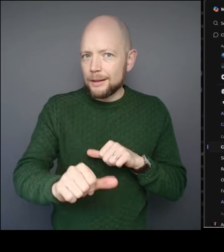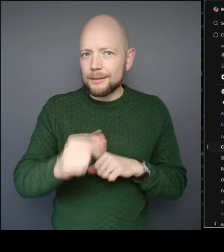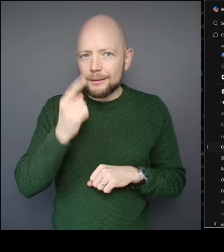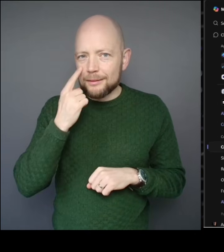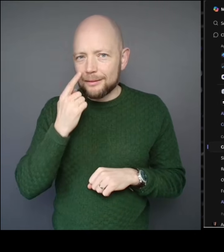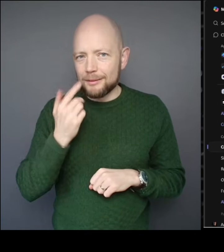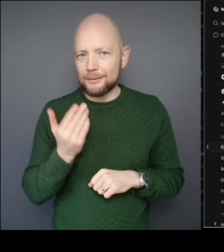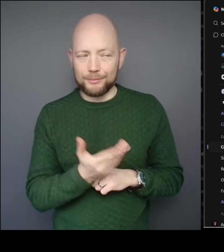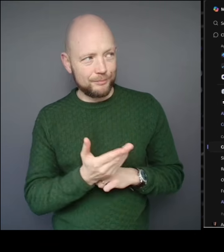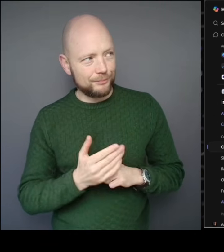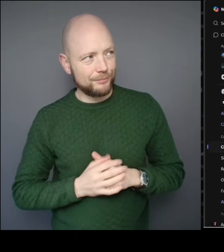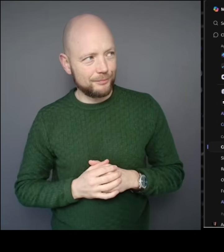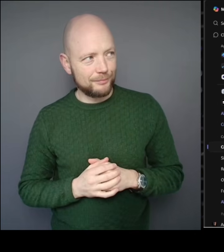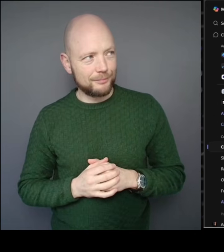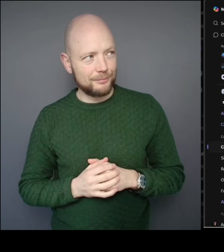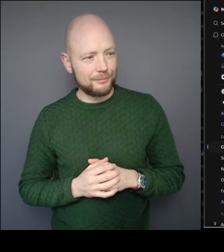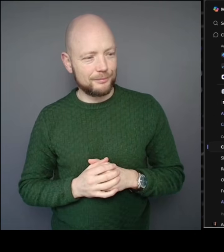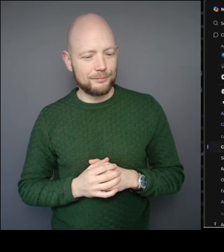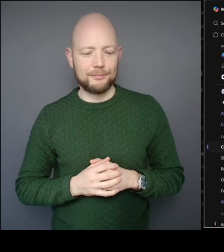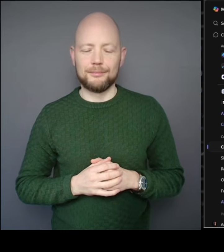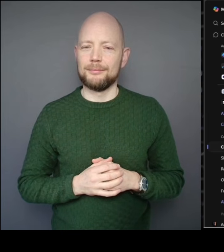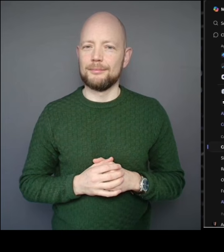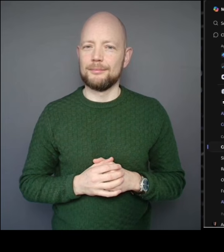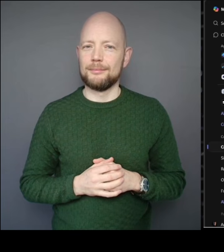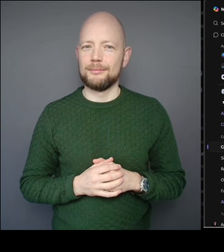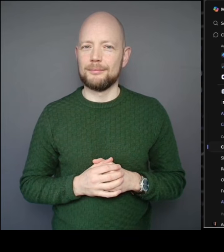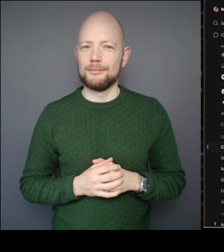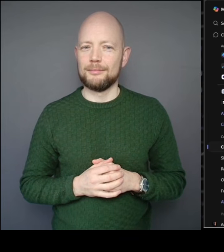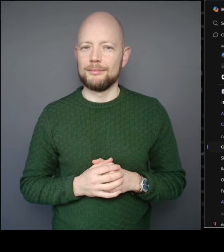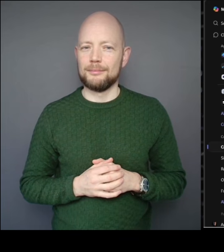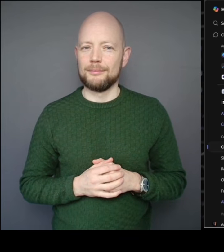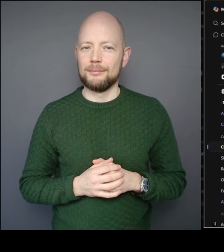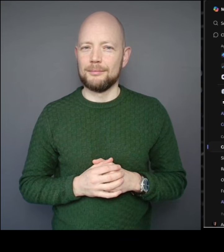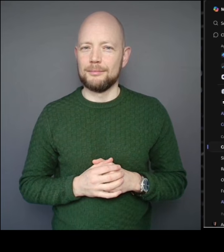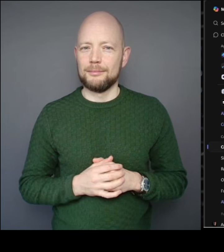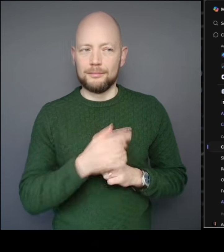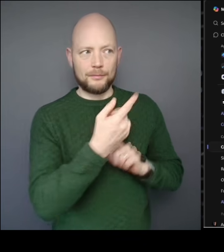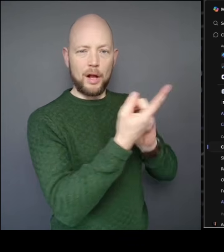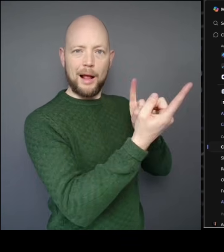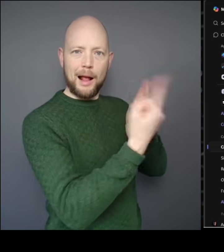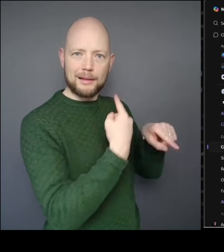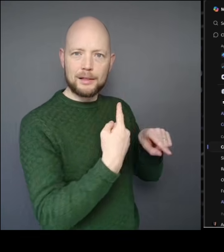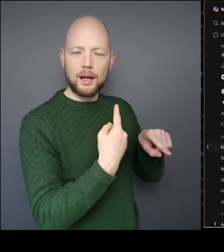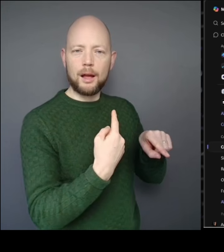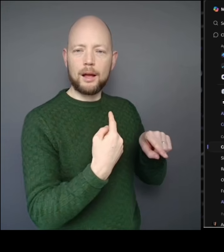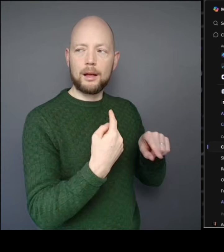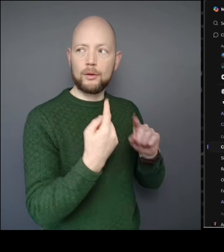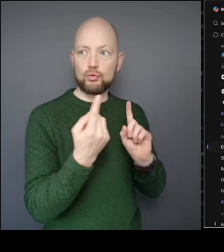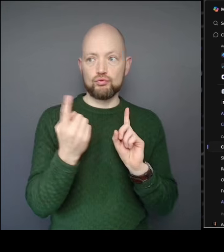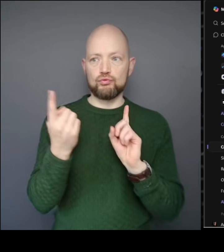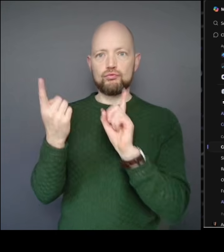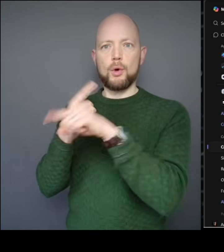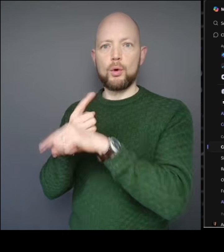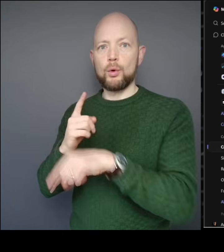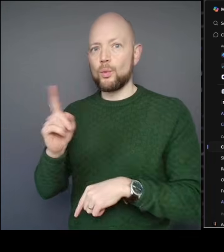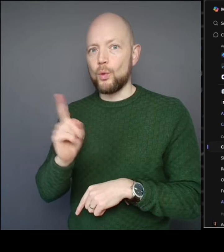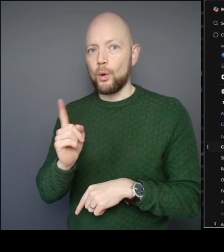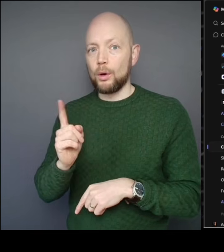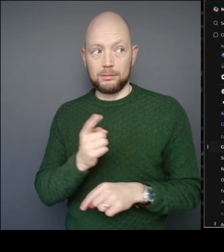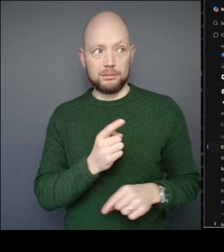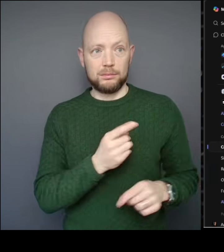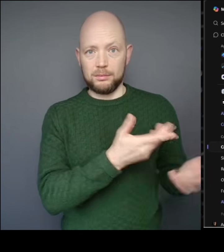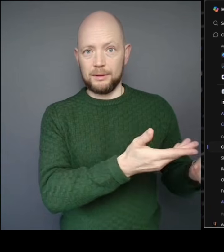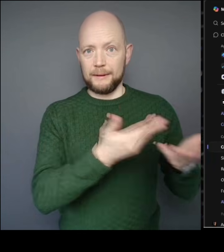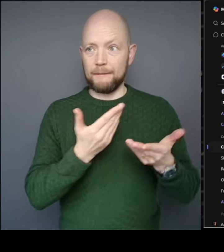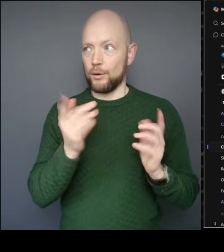go ahead and execute this, it comes back using this plant method of the suggested response, which is